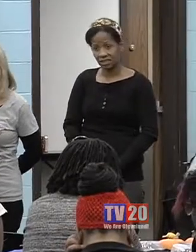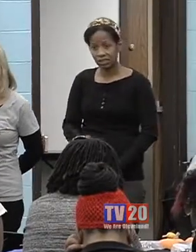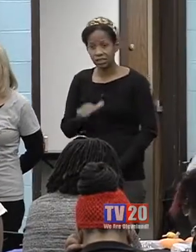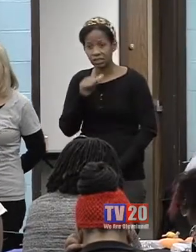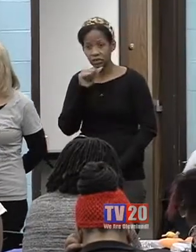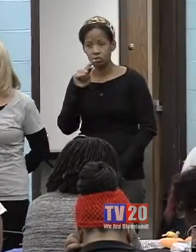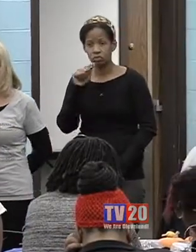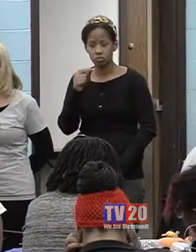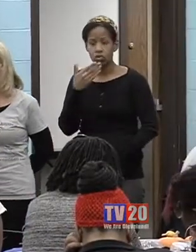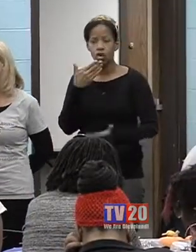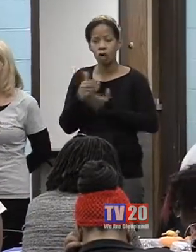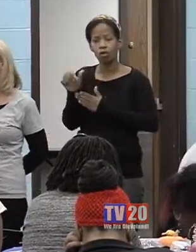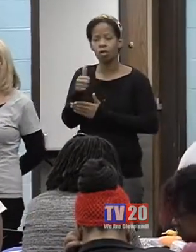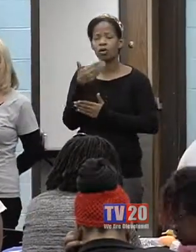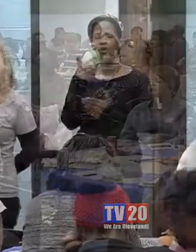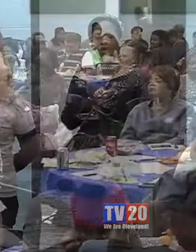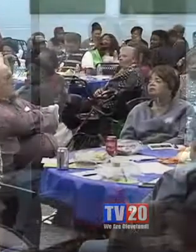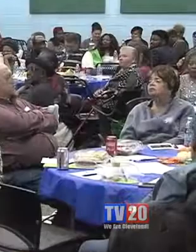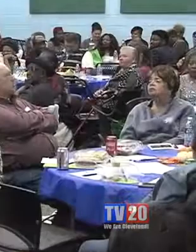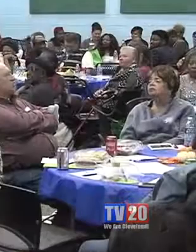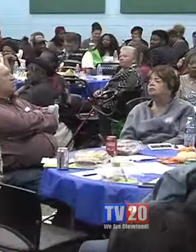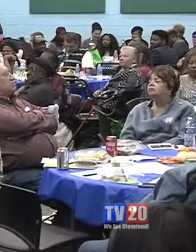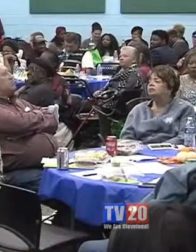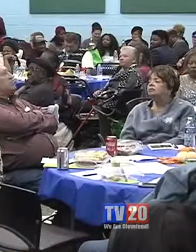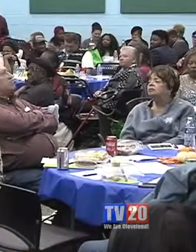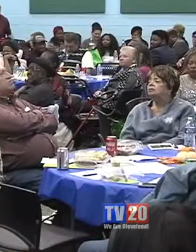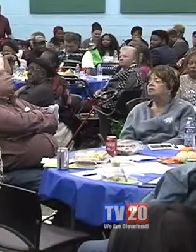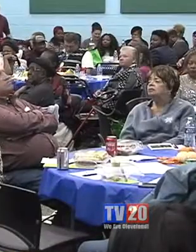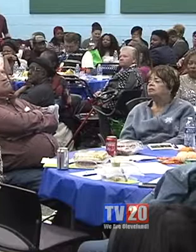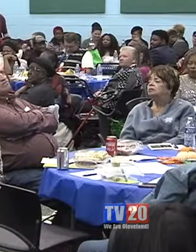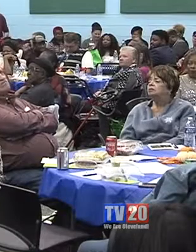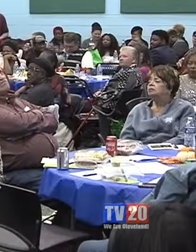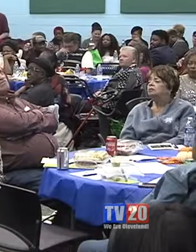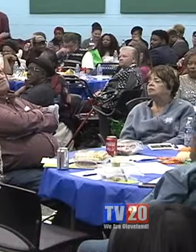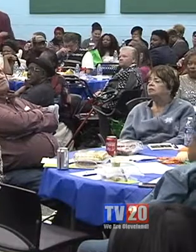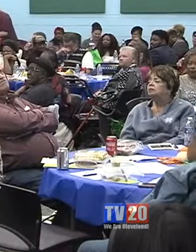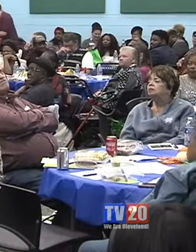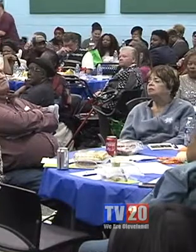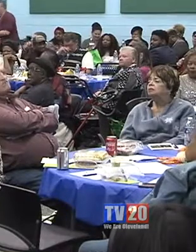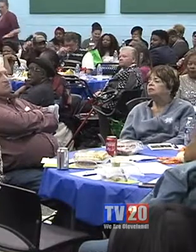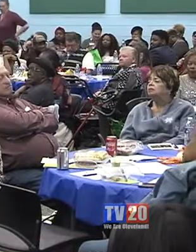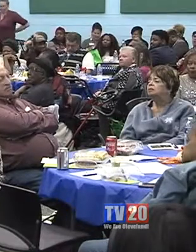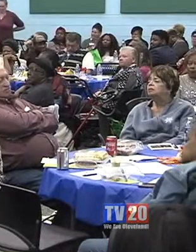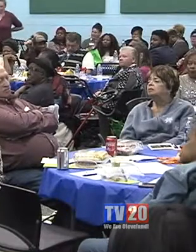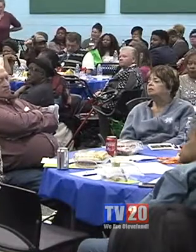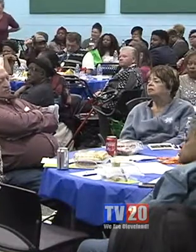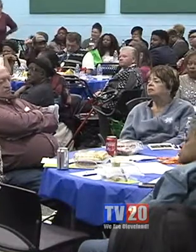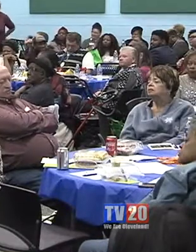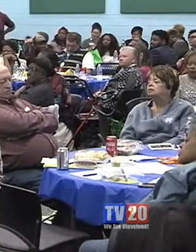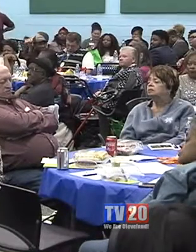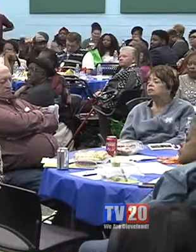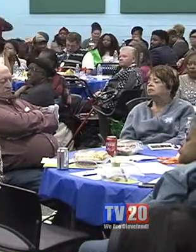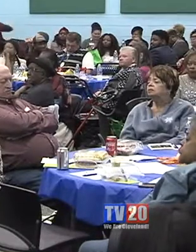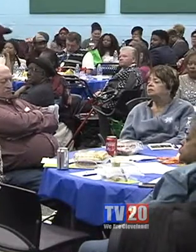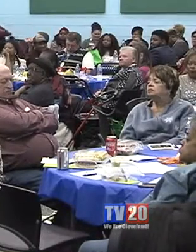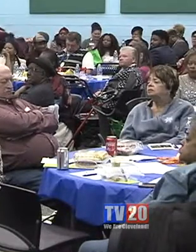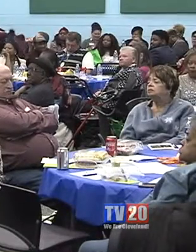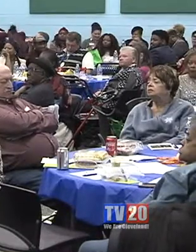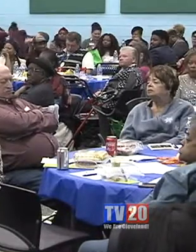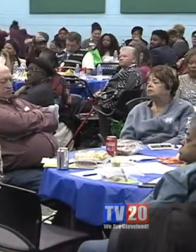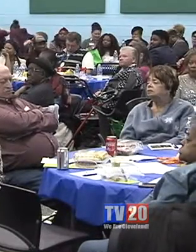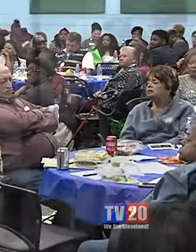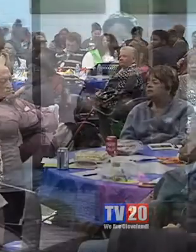non-veggies to help with. So this is, we work with somebody who likes non-veggies. So tuna,